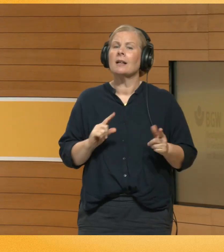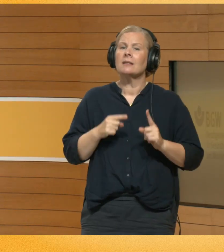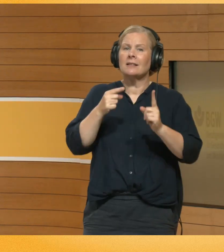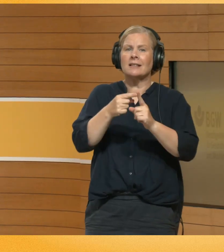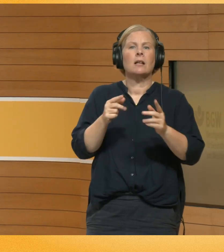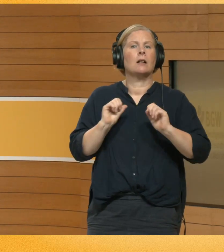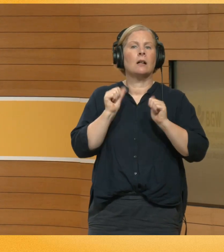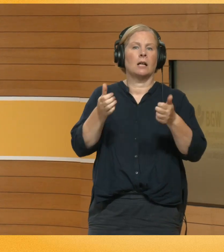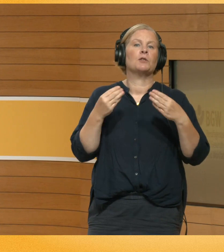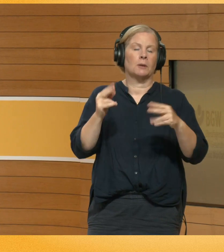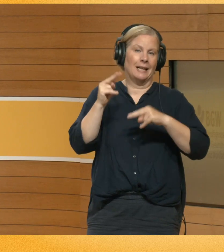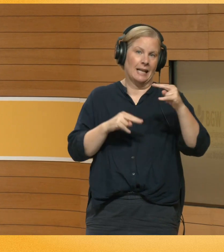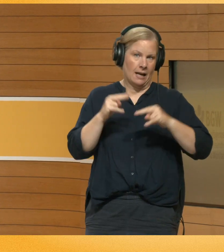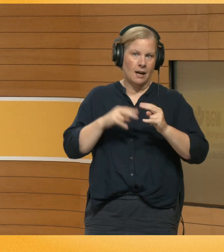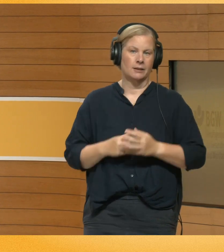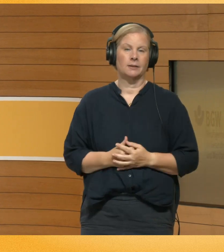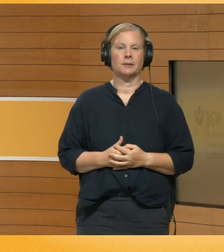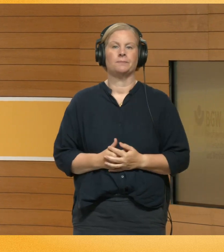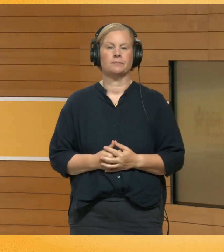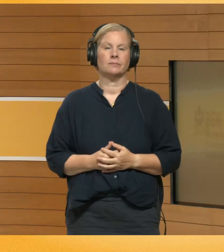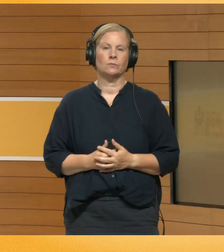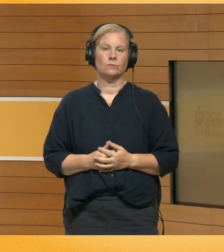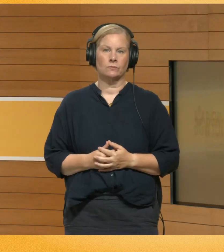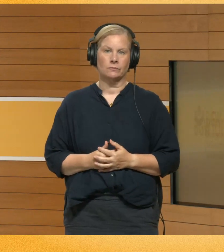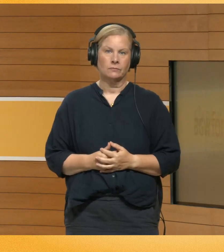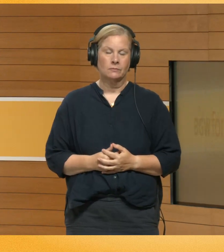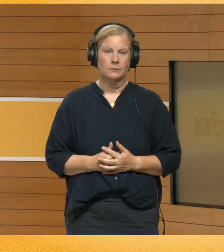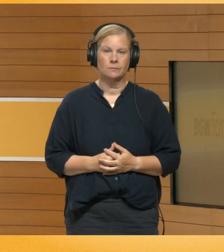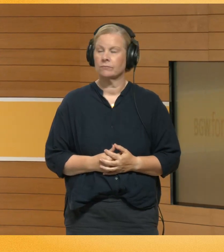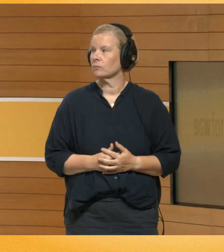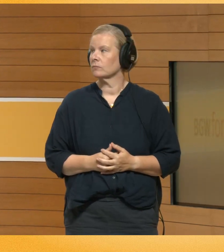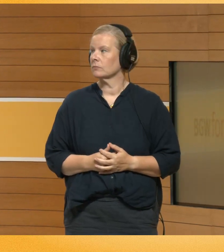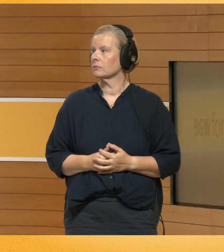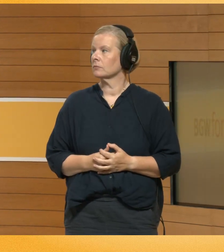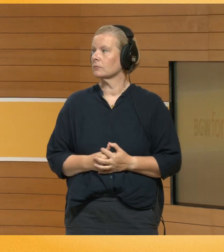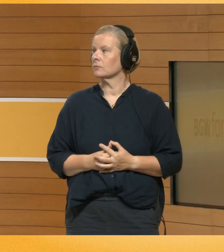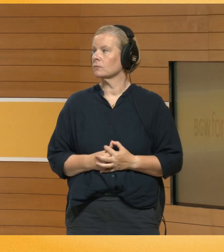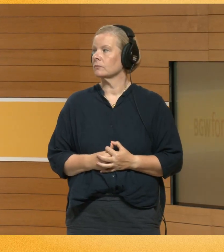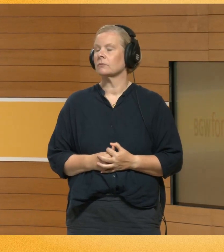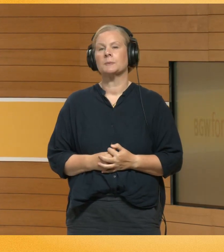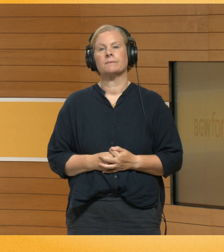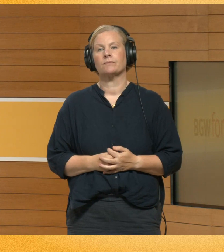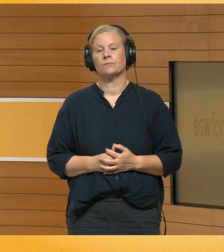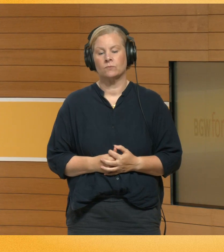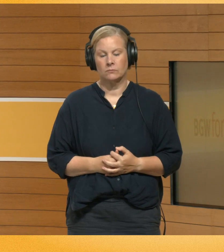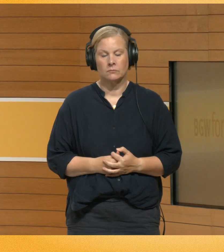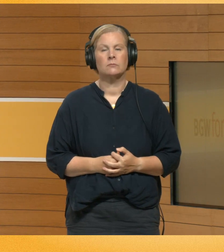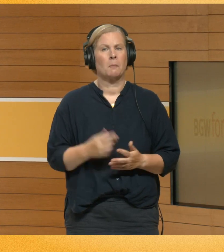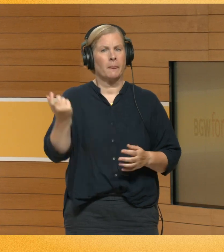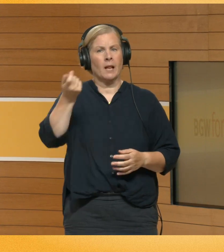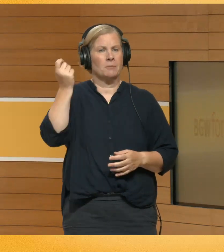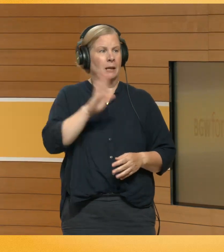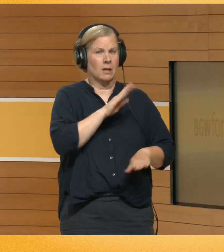like they want to know more about it, just to have a first idea of what the aids are. Obviously, we reach out to